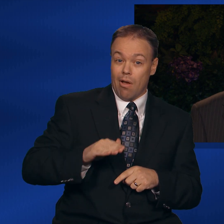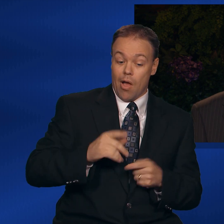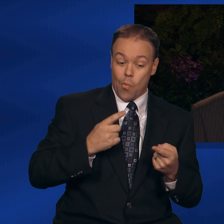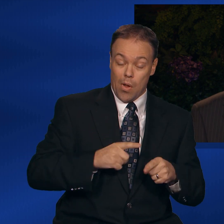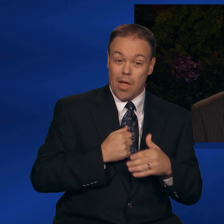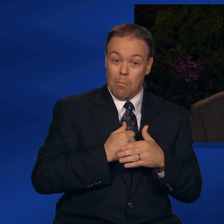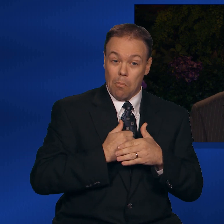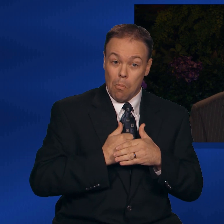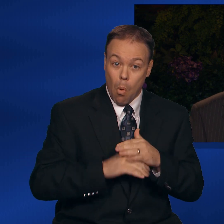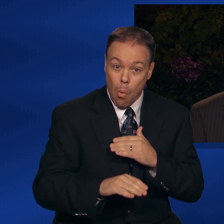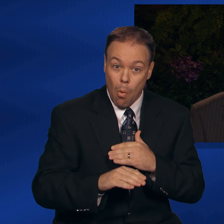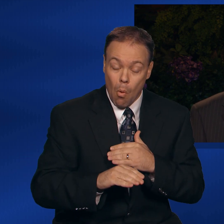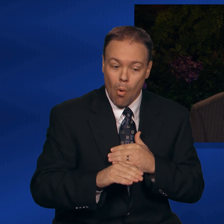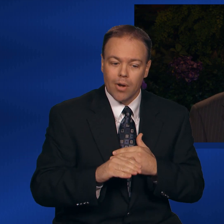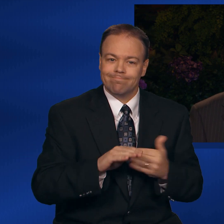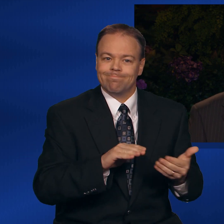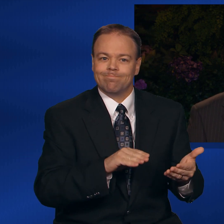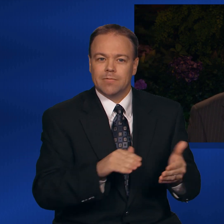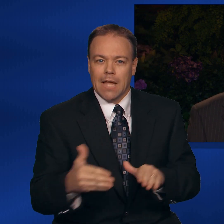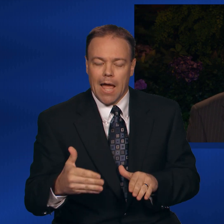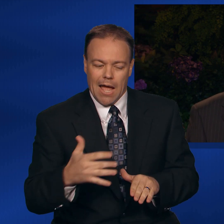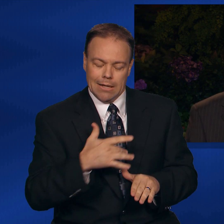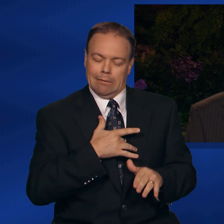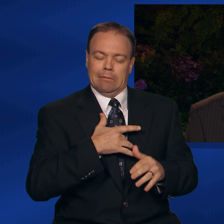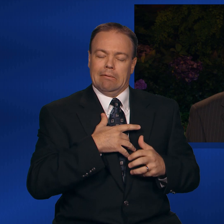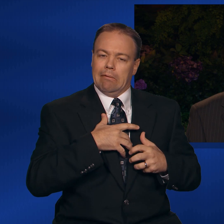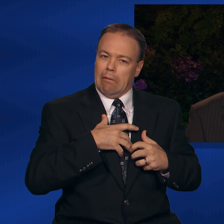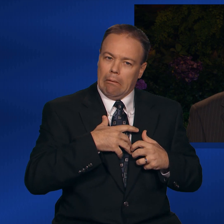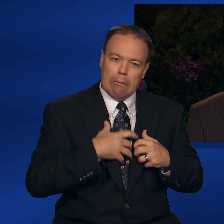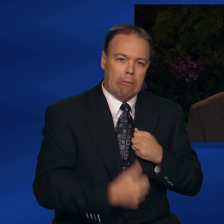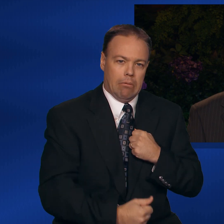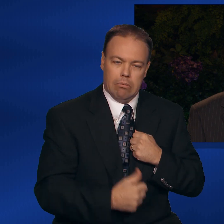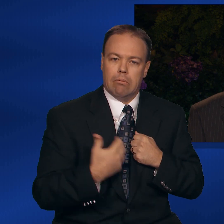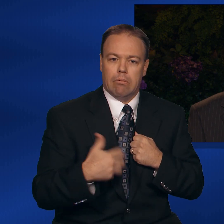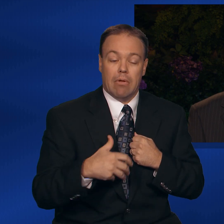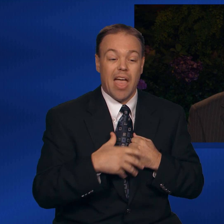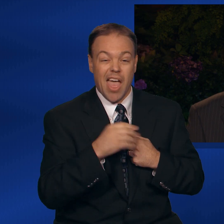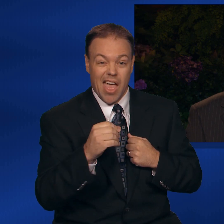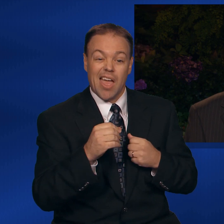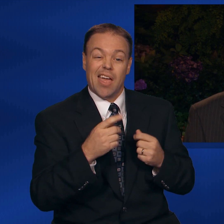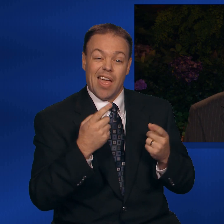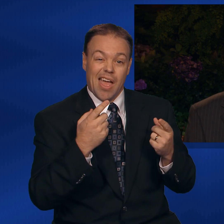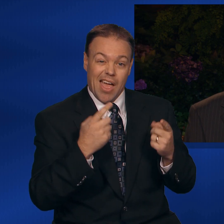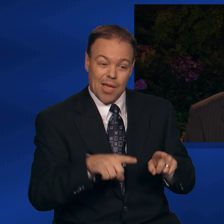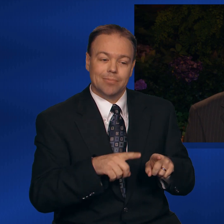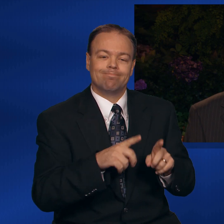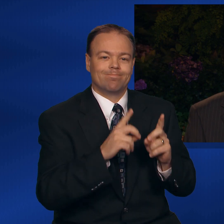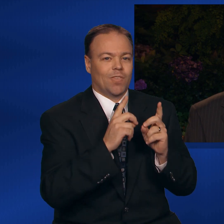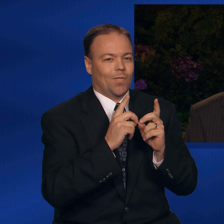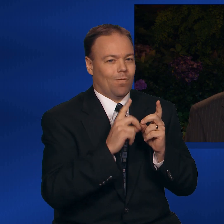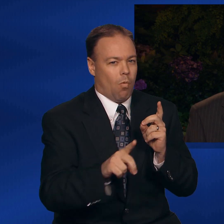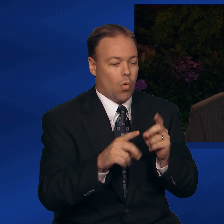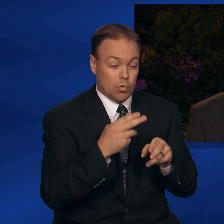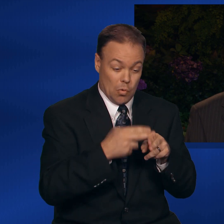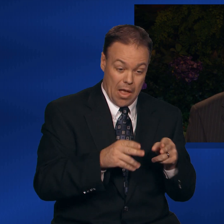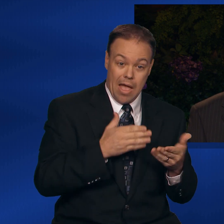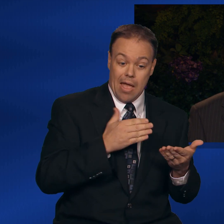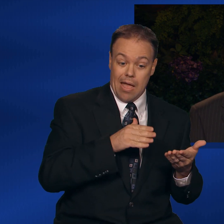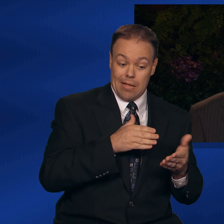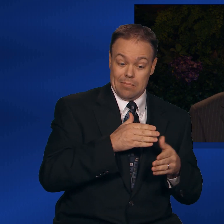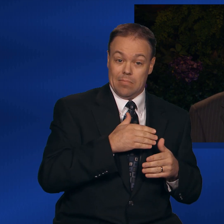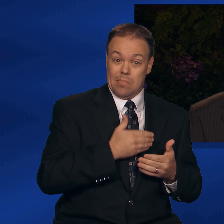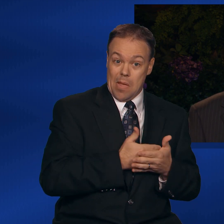during childbirth and a bitter divorce that occurred shortly